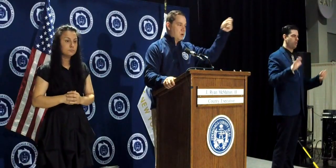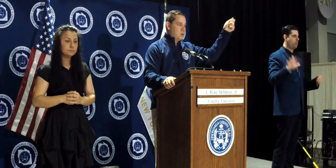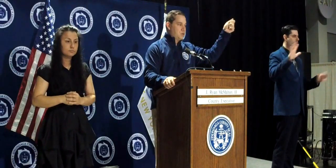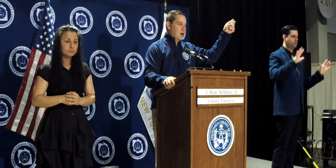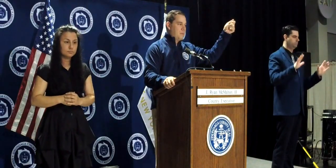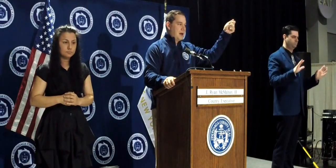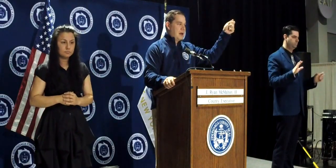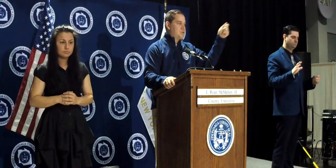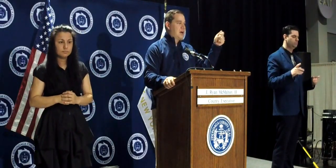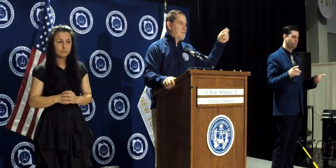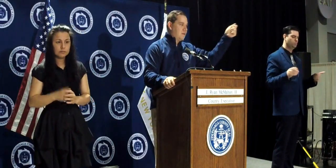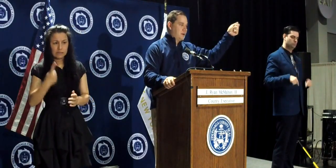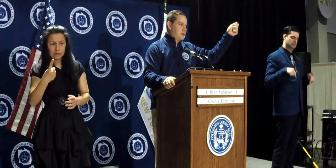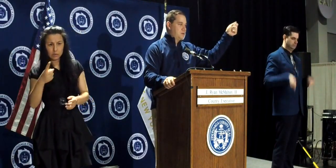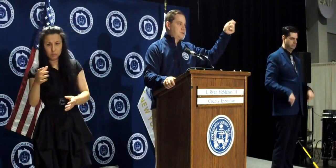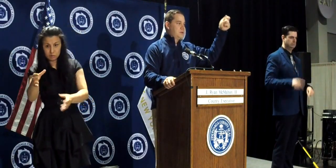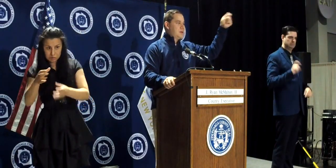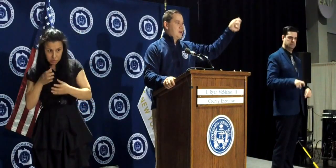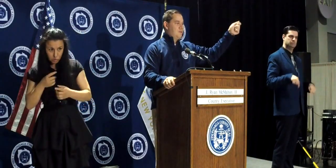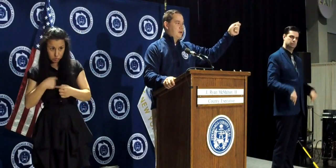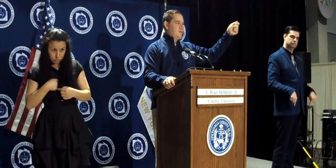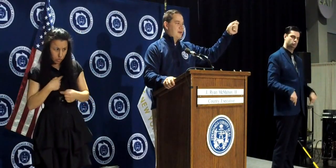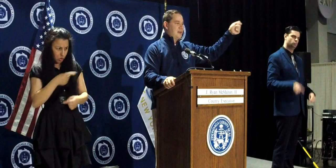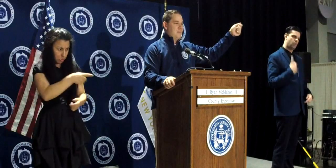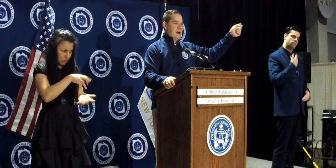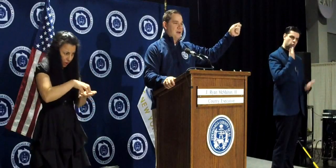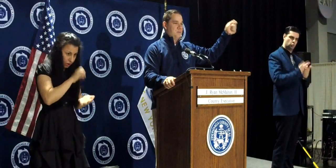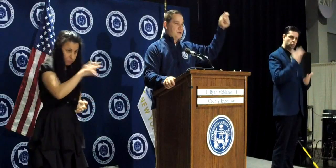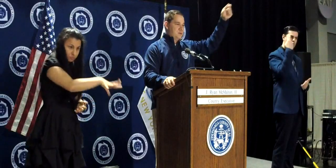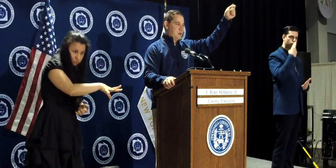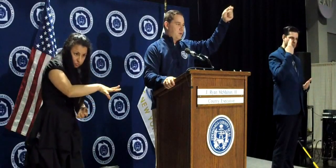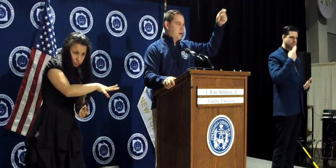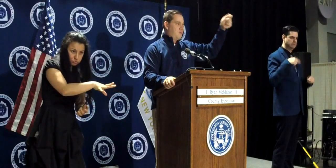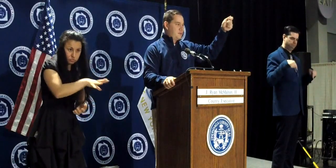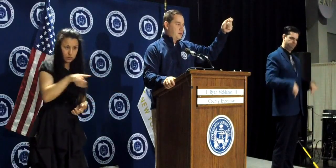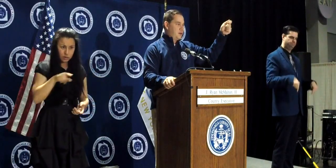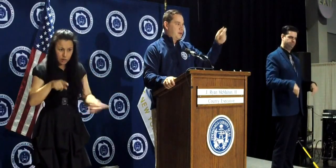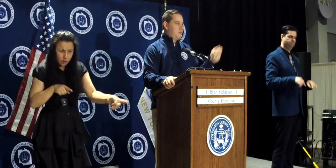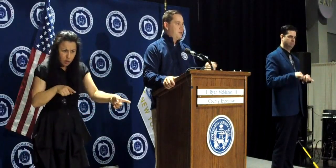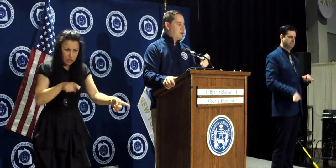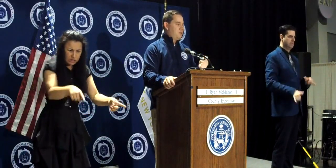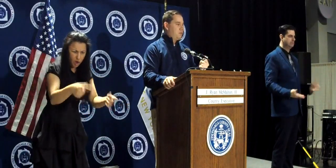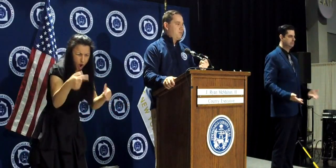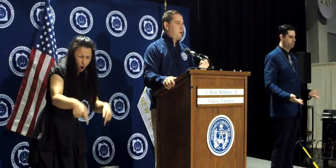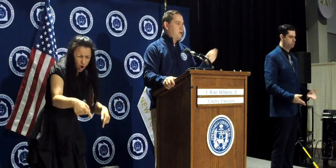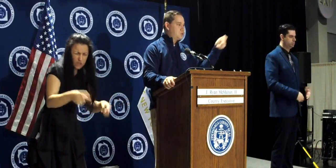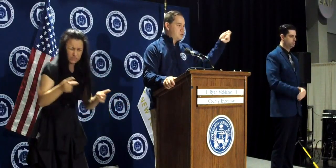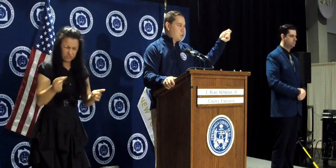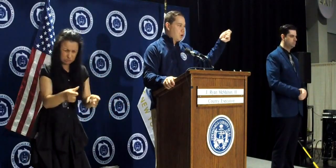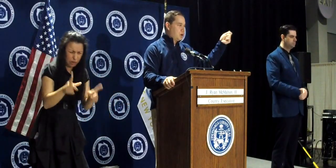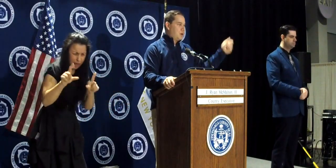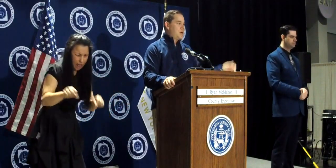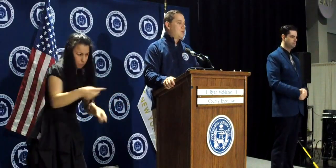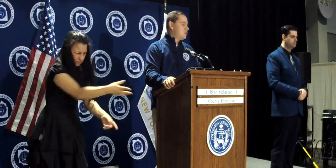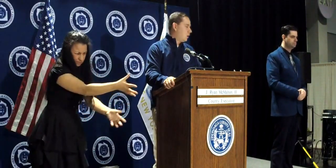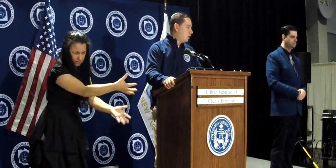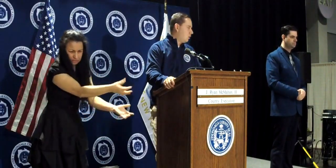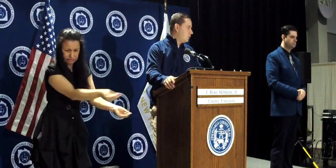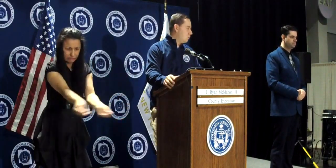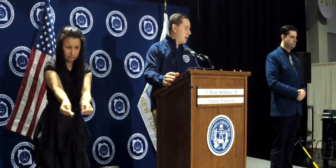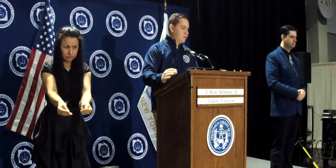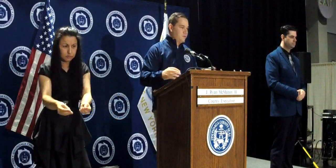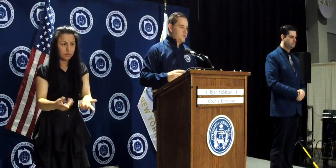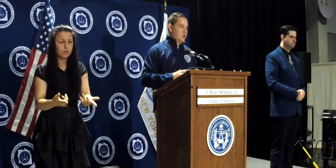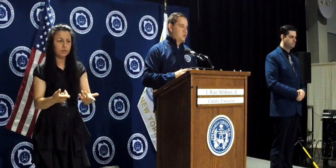I go to try to buy. I'm trying to buy ventilators. If I can't buy them because the other governments are getting them, giving me money does no good.